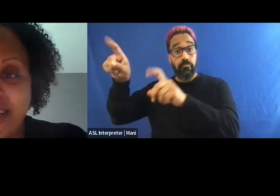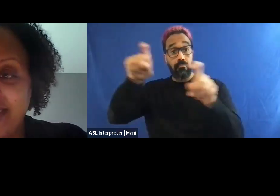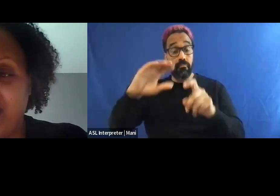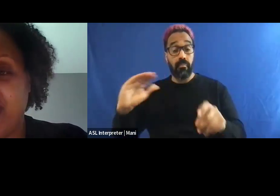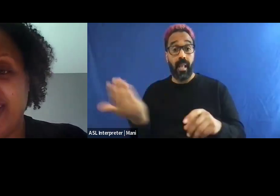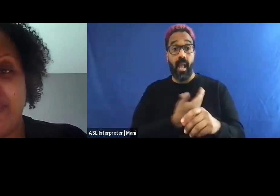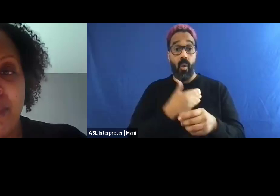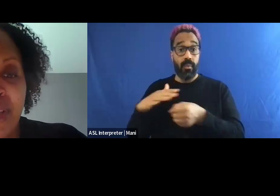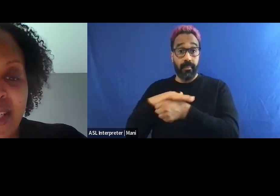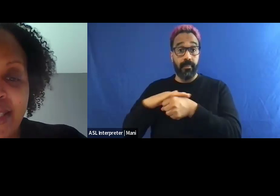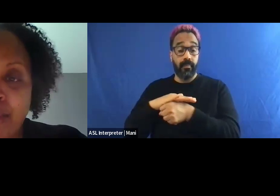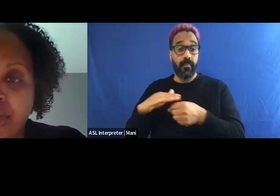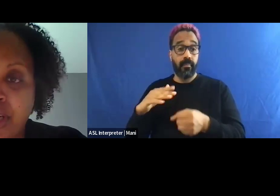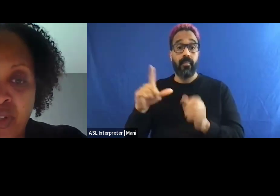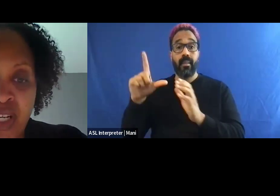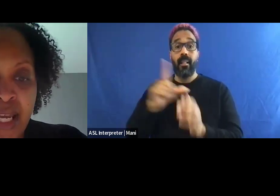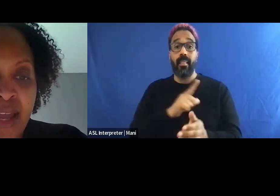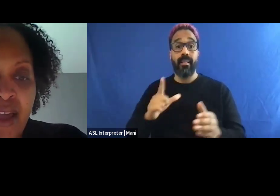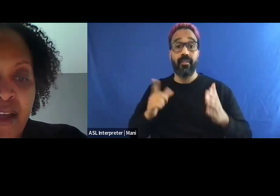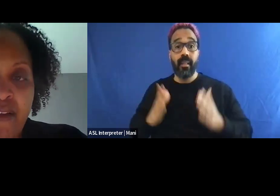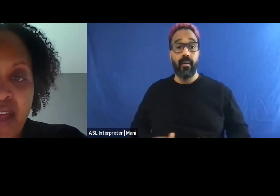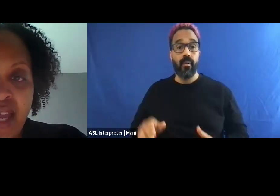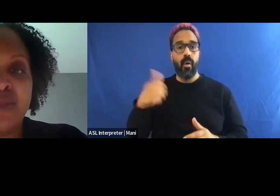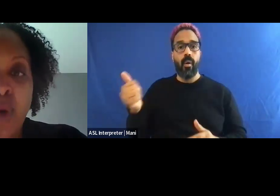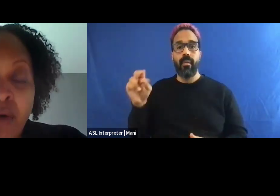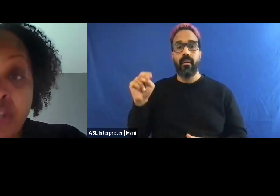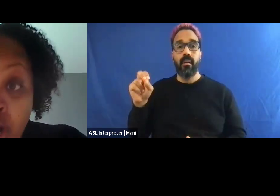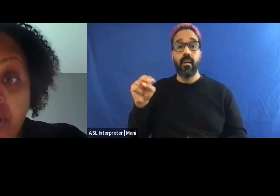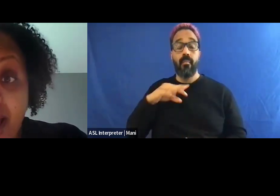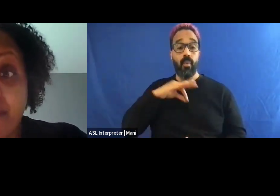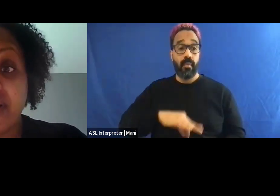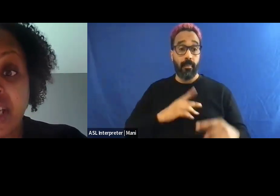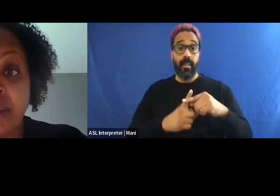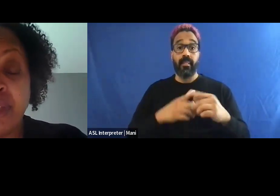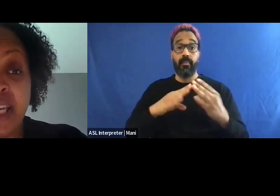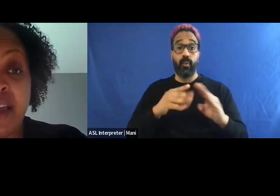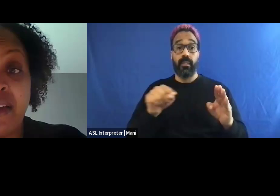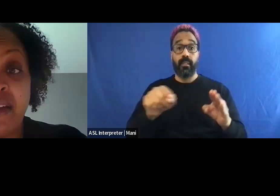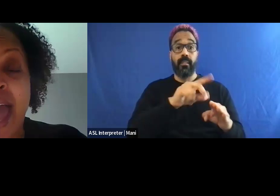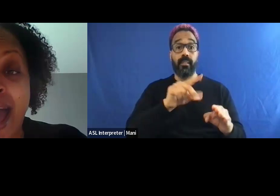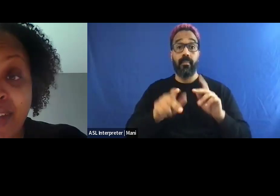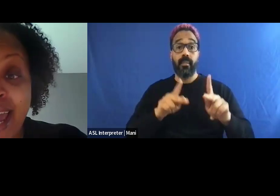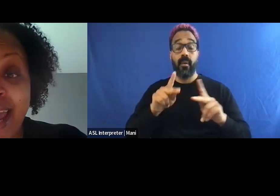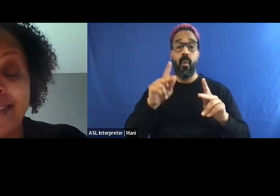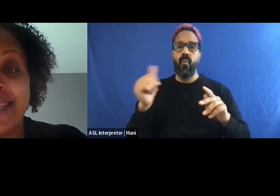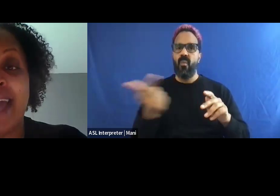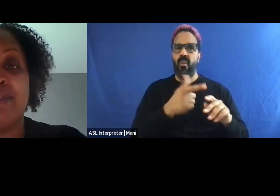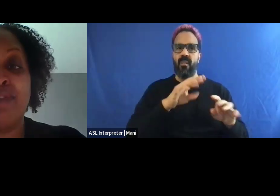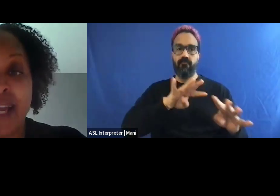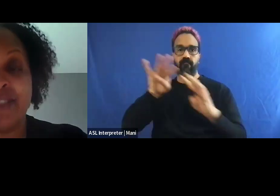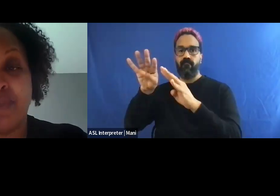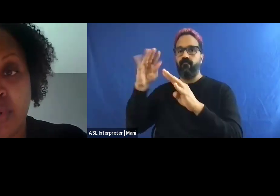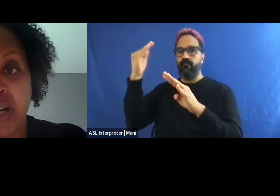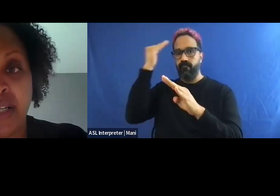nonprofit organizations, the people in the disabled community, it is well known how much Kimberly advocates